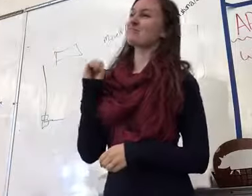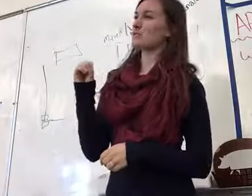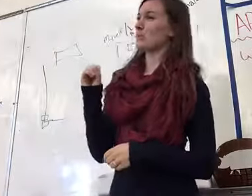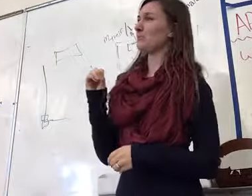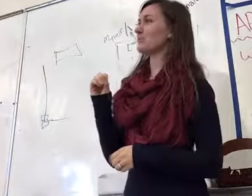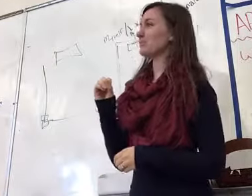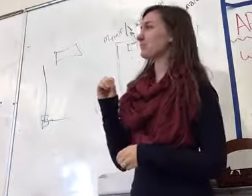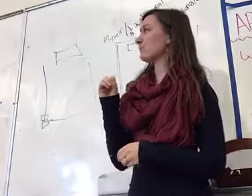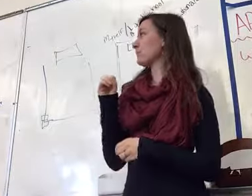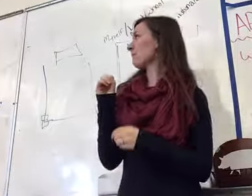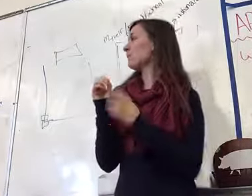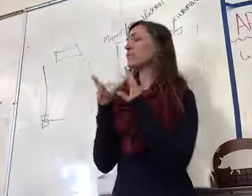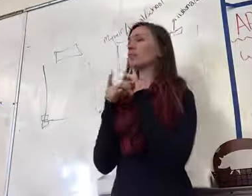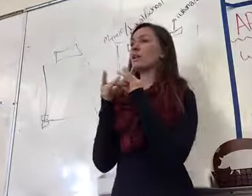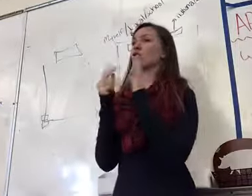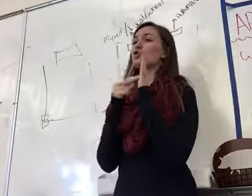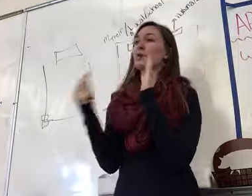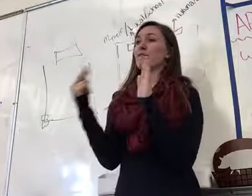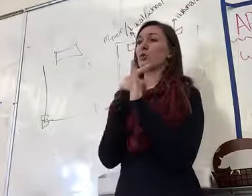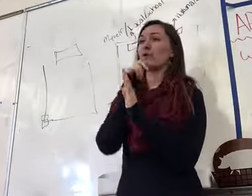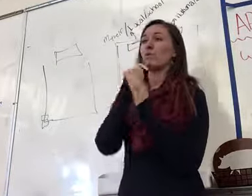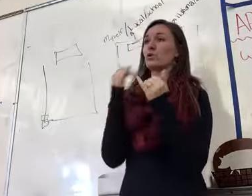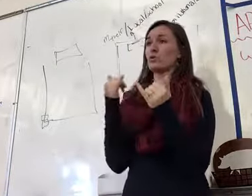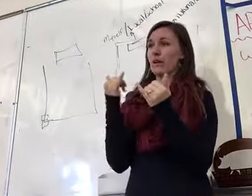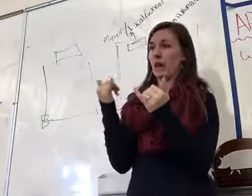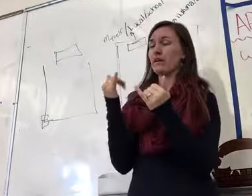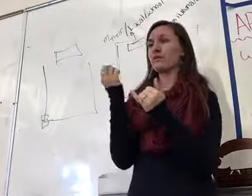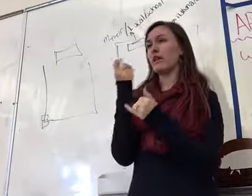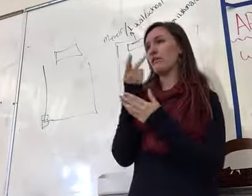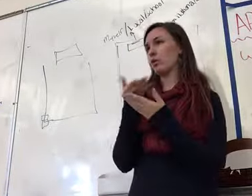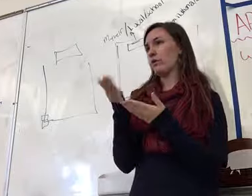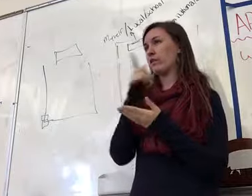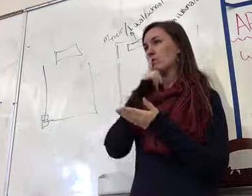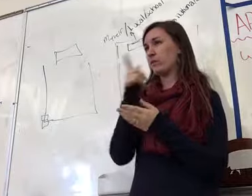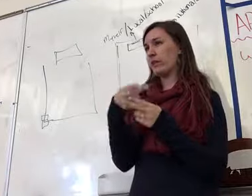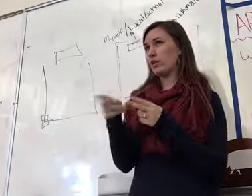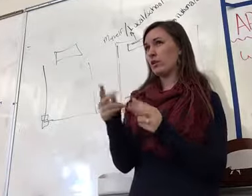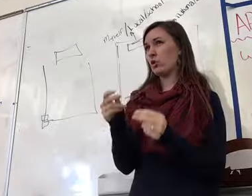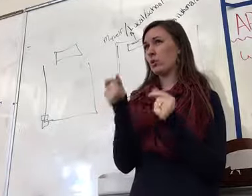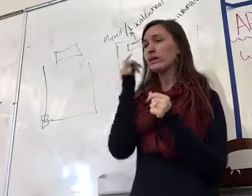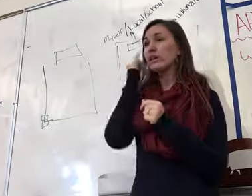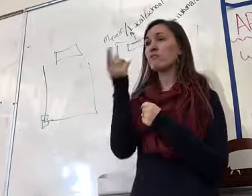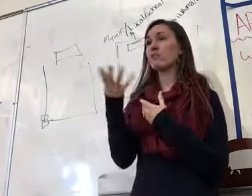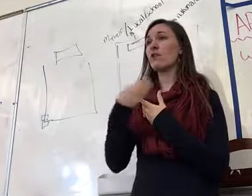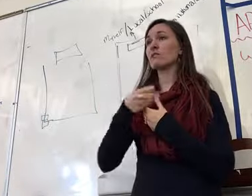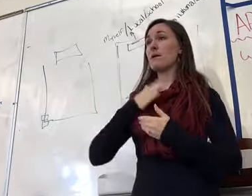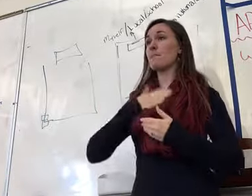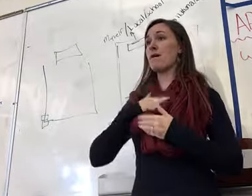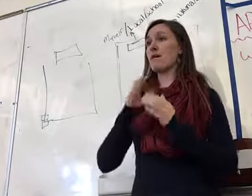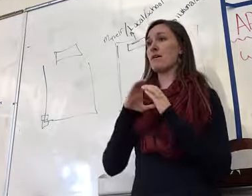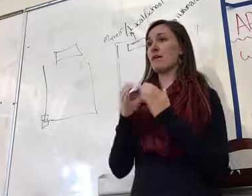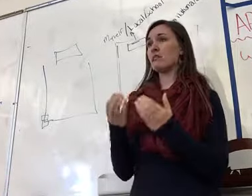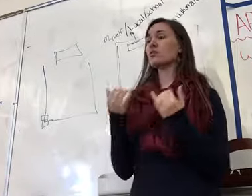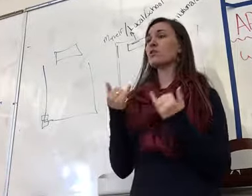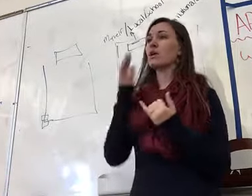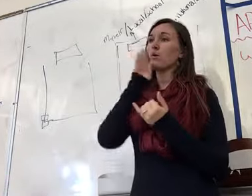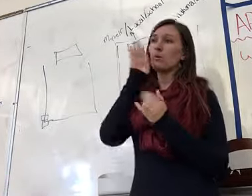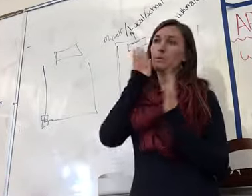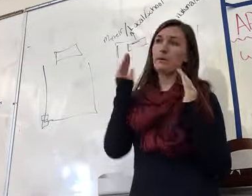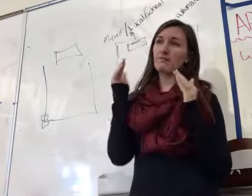In terms of reviewing for today, a couple of things really quickly. If you are in my class, today we're going to be focusing on the stuff